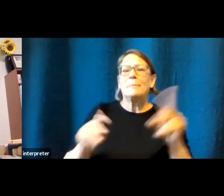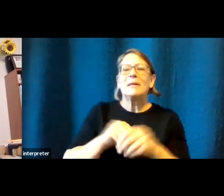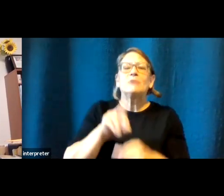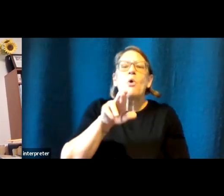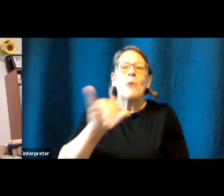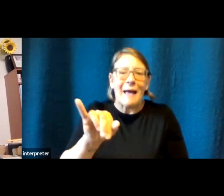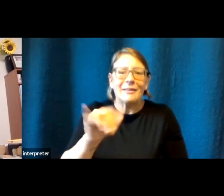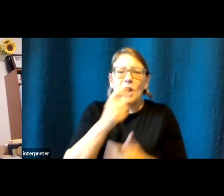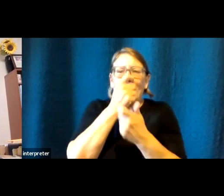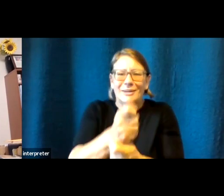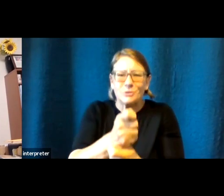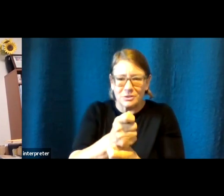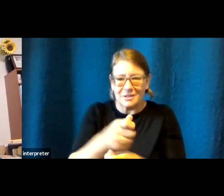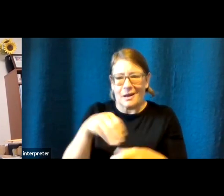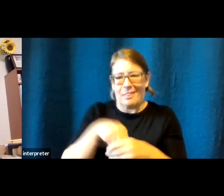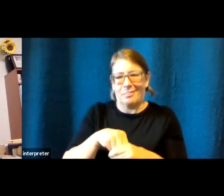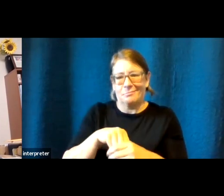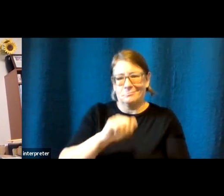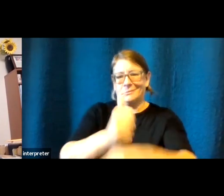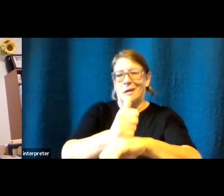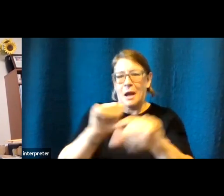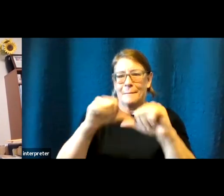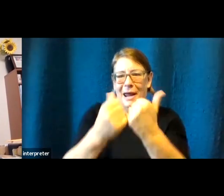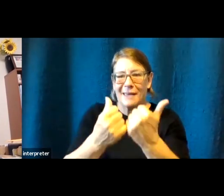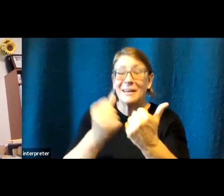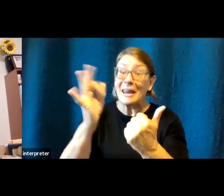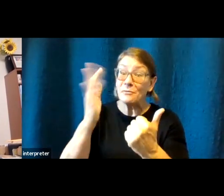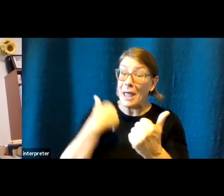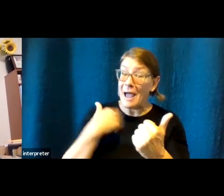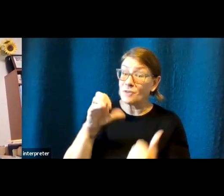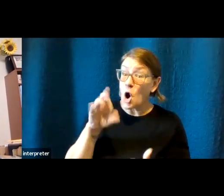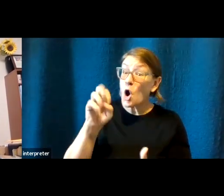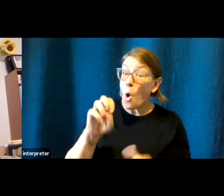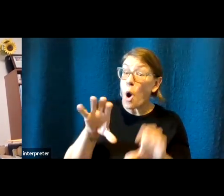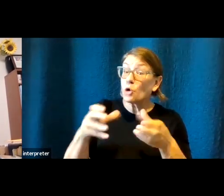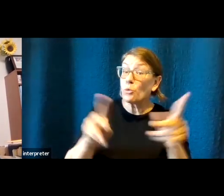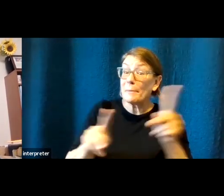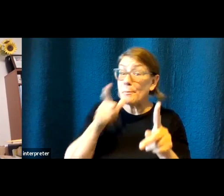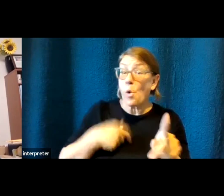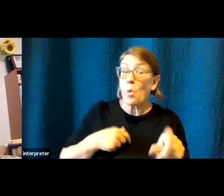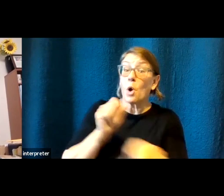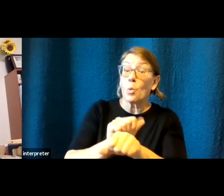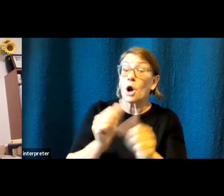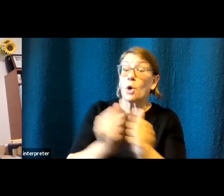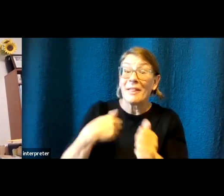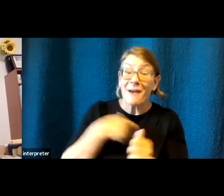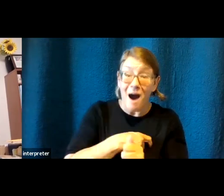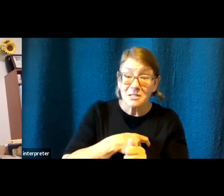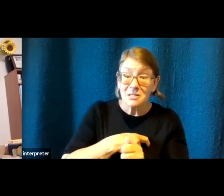interested in this, and if we're going to have a core group of people who will work with us on setting this